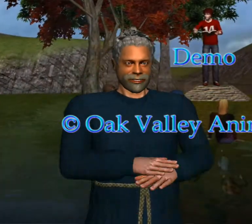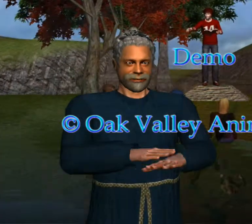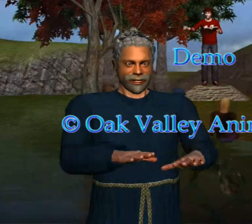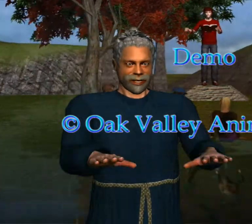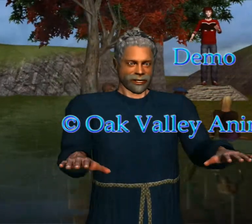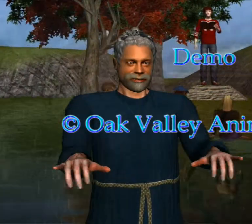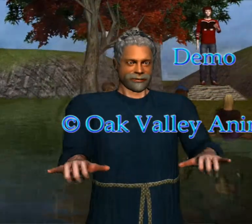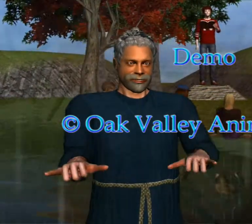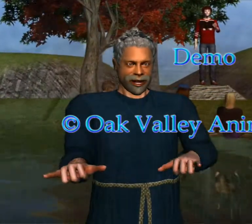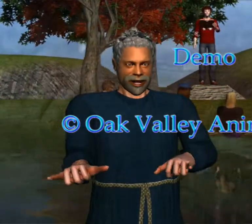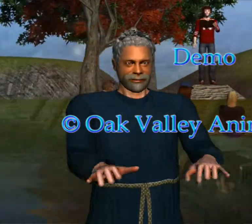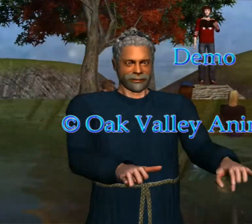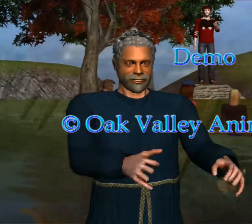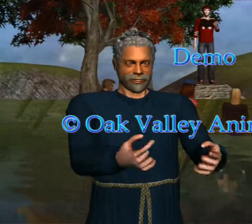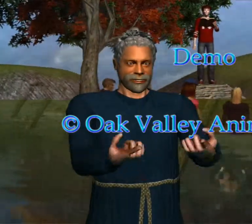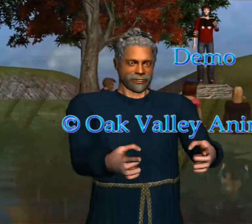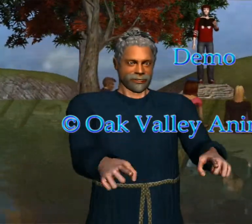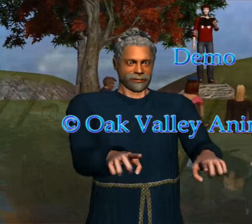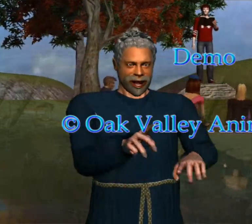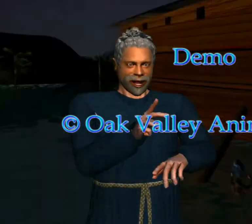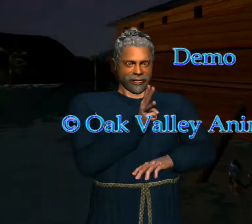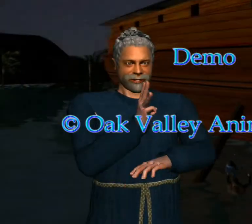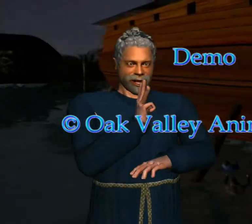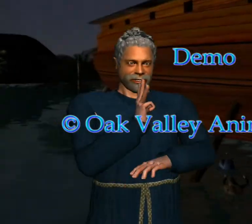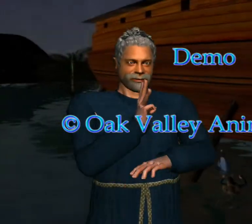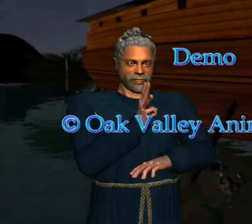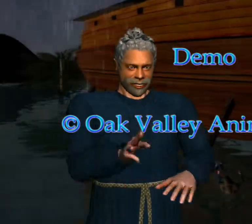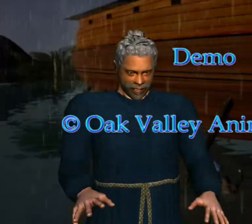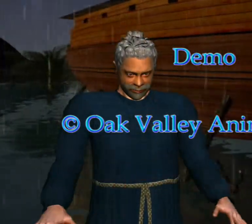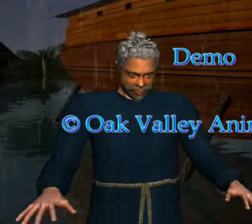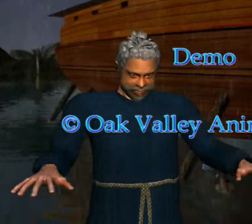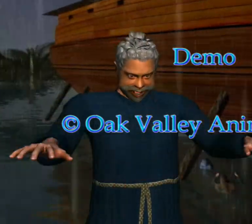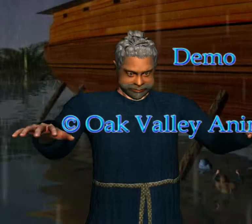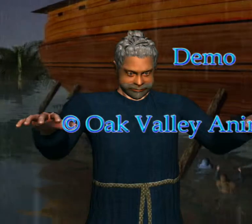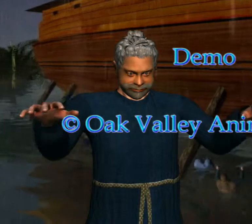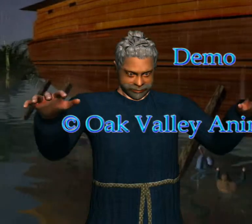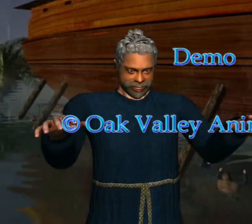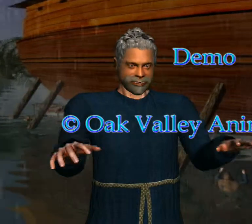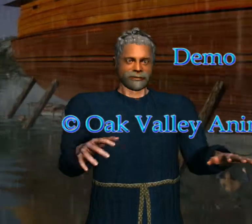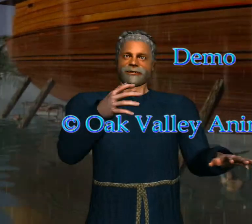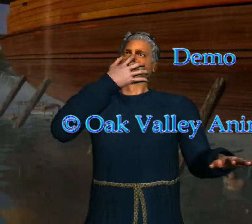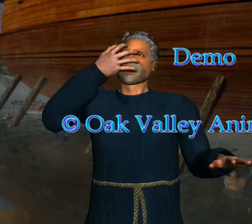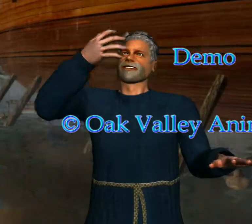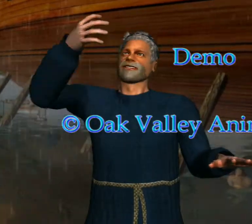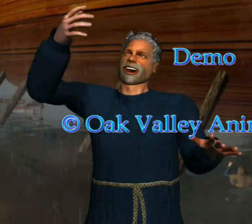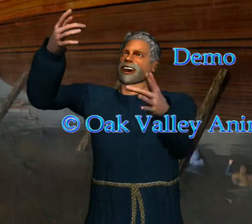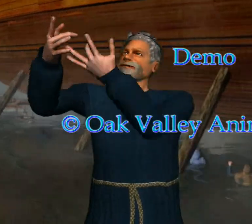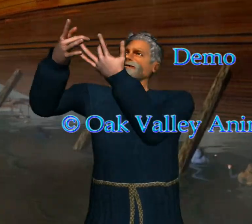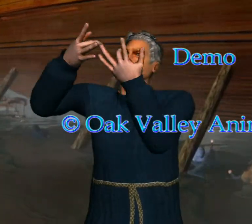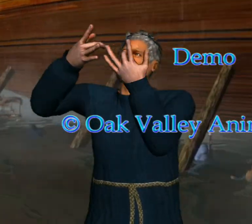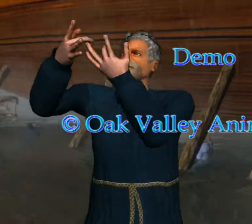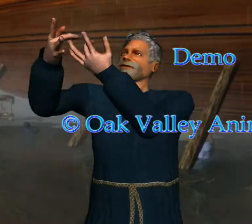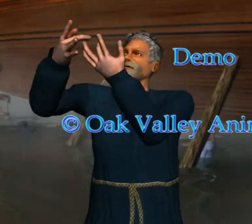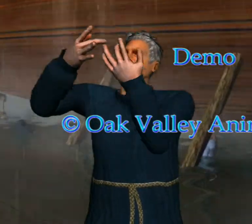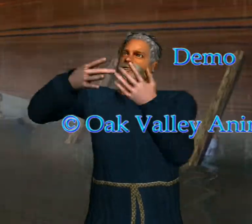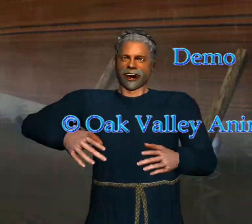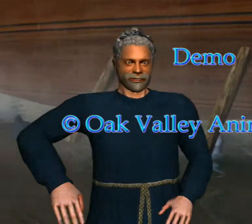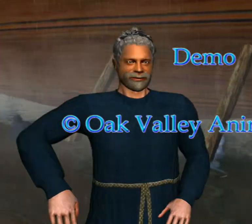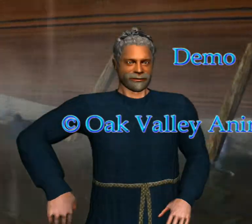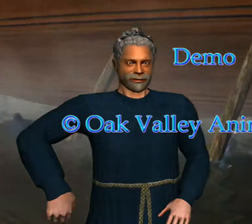Don't be caught like people in the flood, screaming for mercy to God above. They waited too long, now